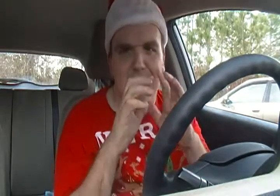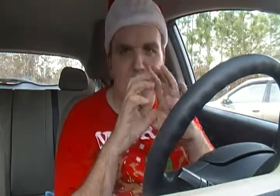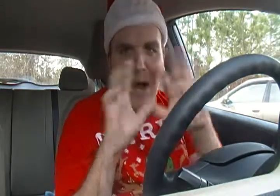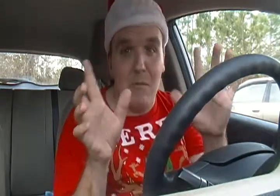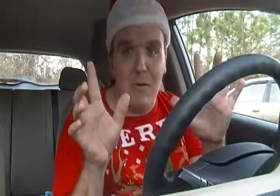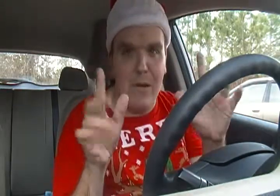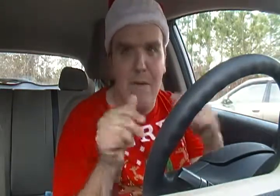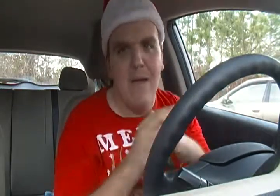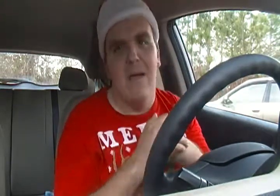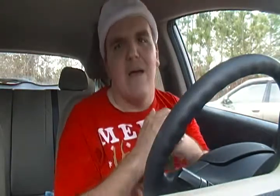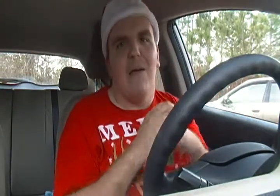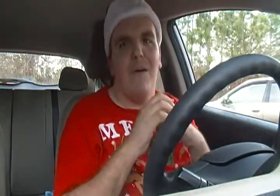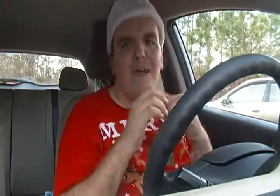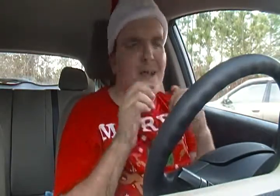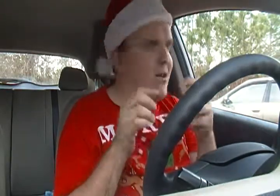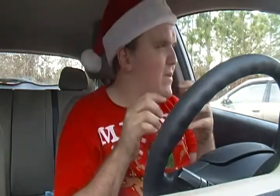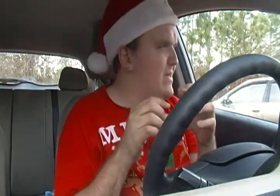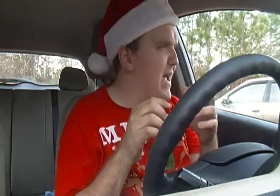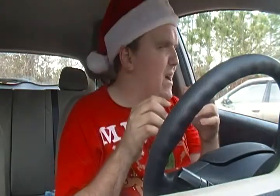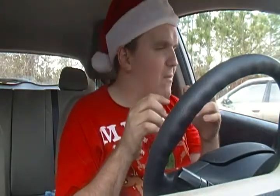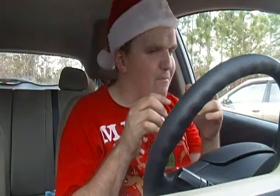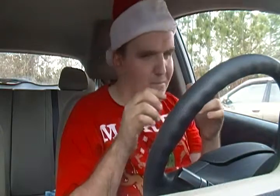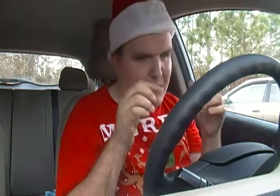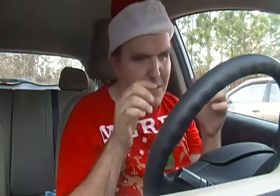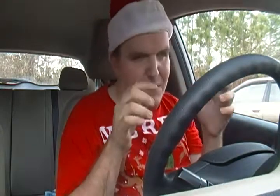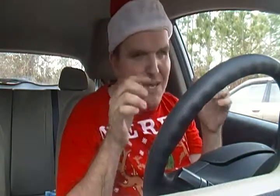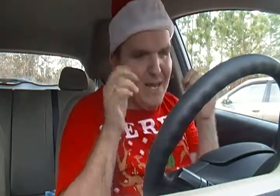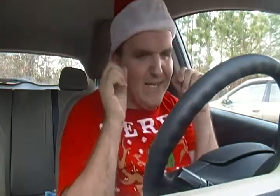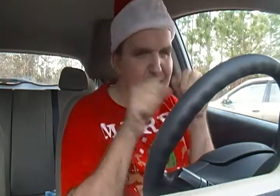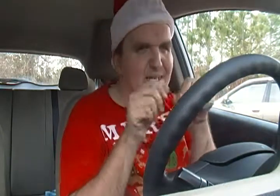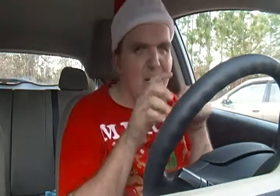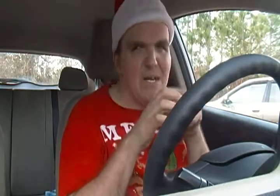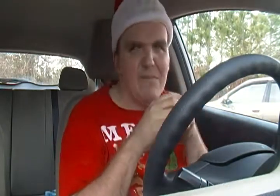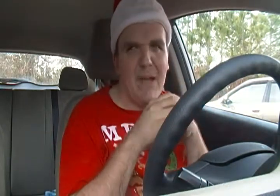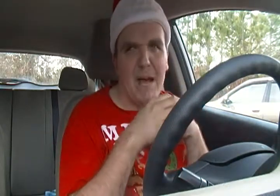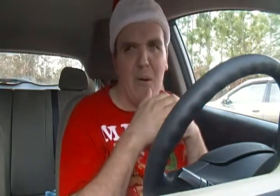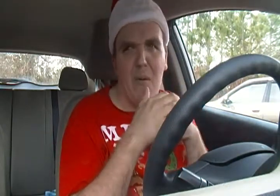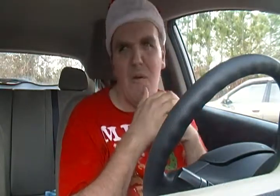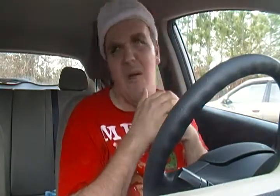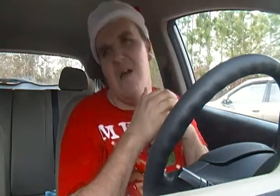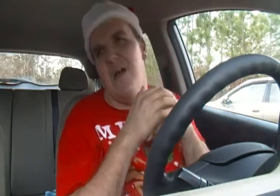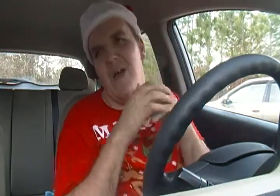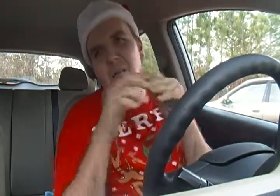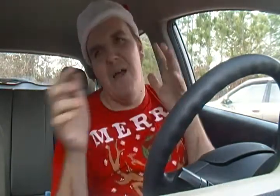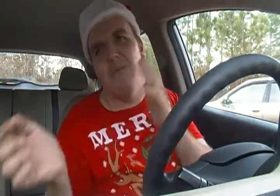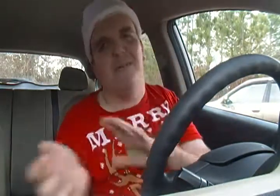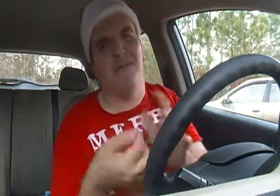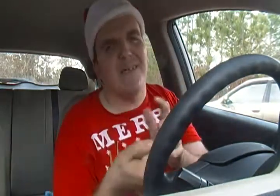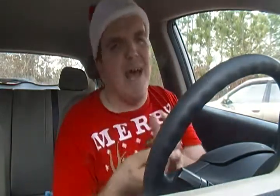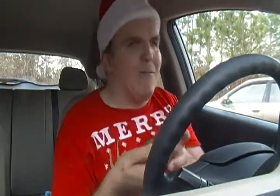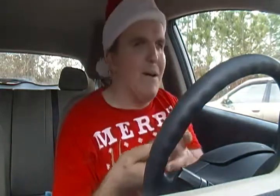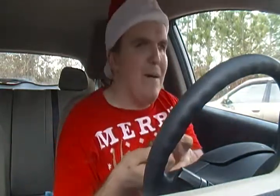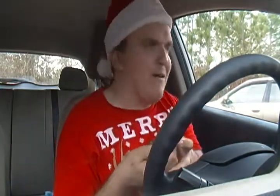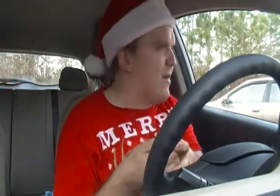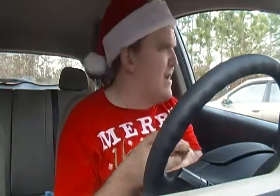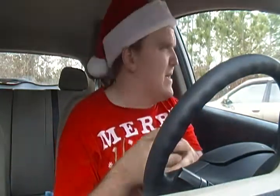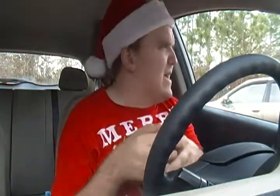in the entire movie what they do is they um he sticks his tongue to the flagpole everybody runs inside when the bell rings